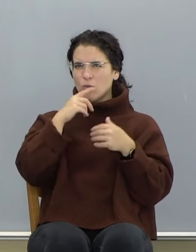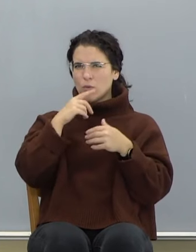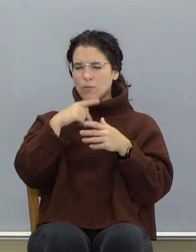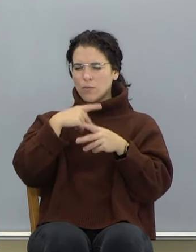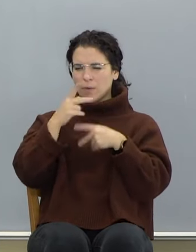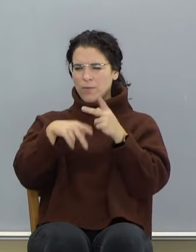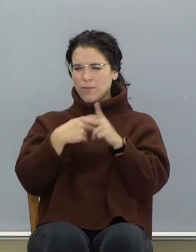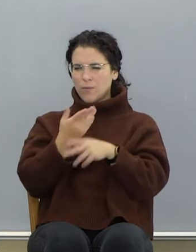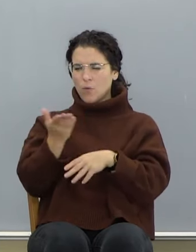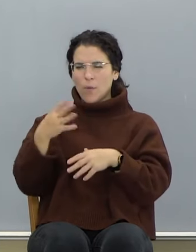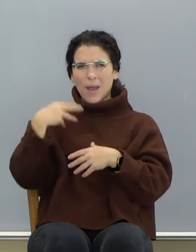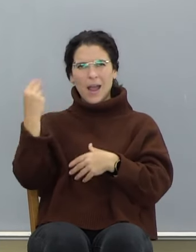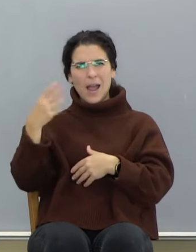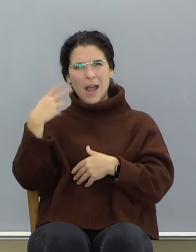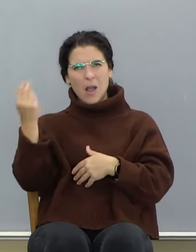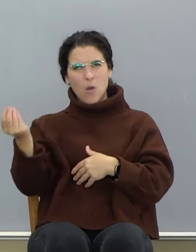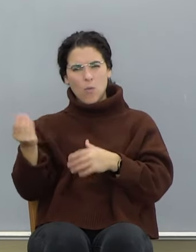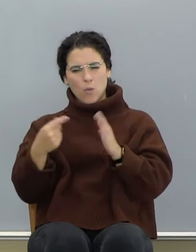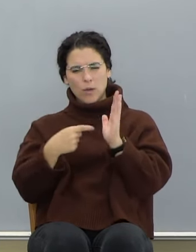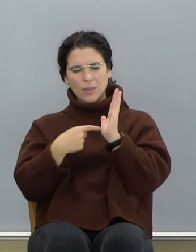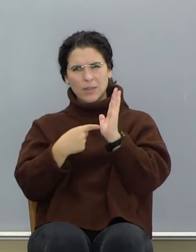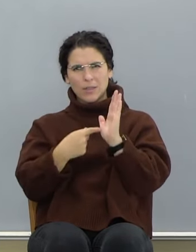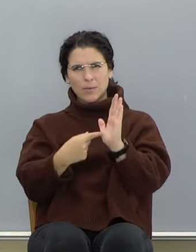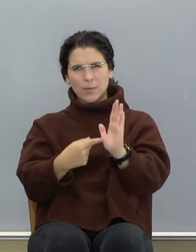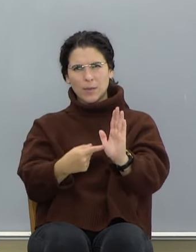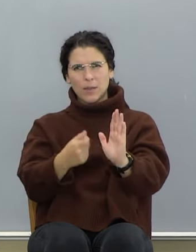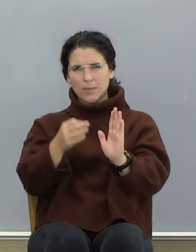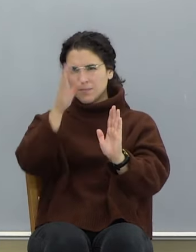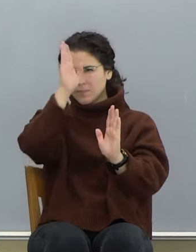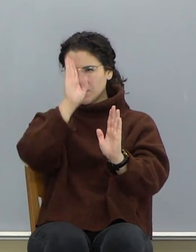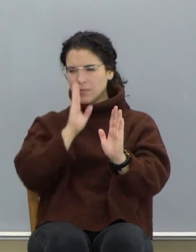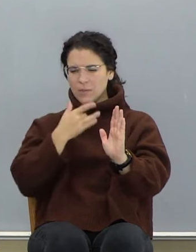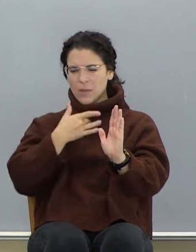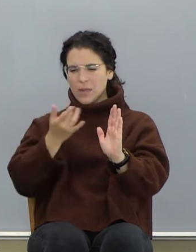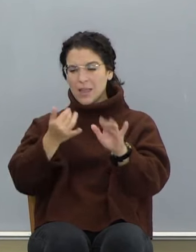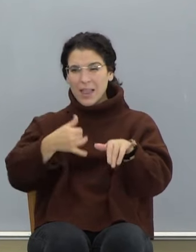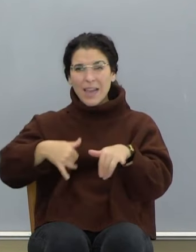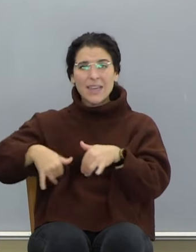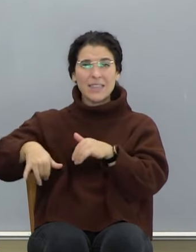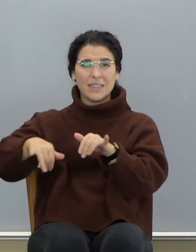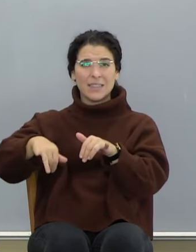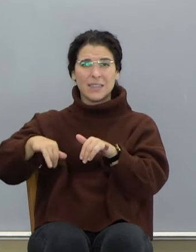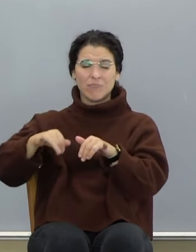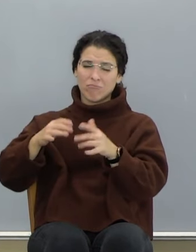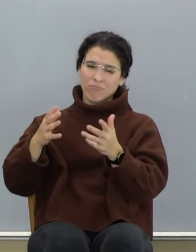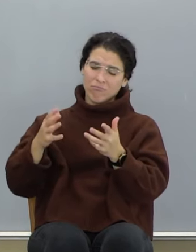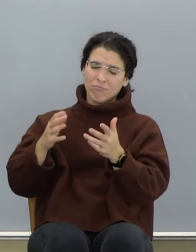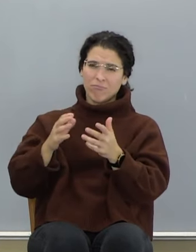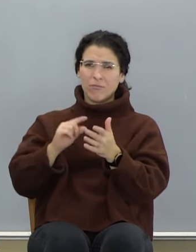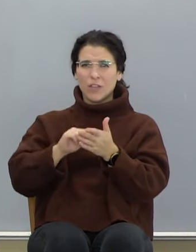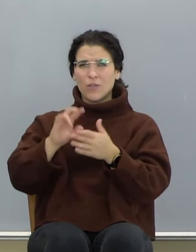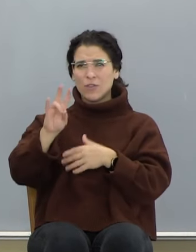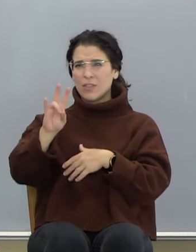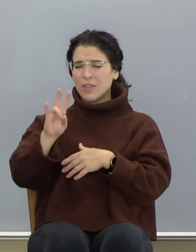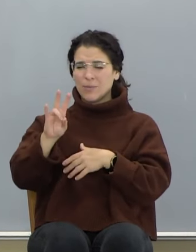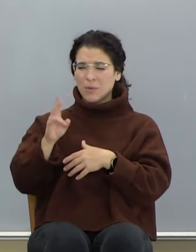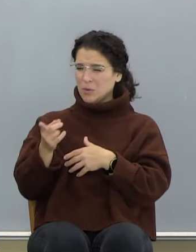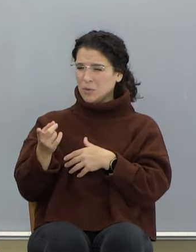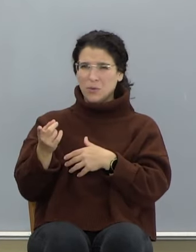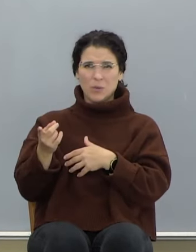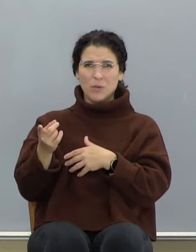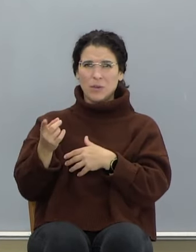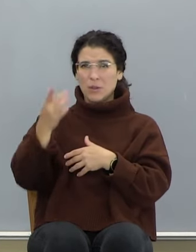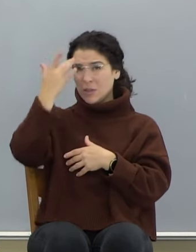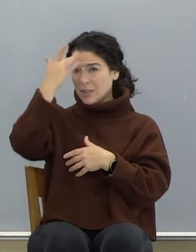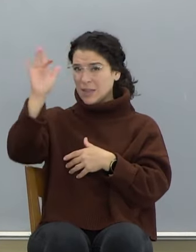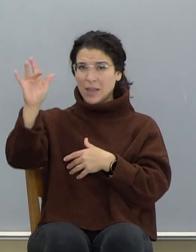form, outward display of God-likeness. And quite frankly, verse 7, they're